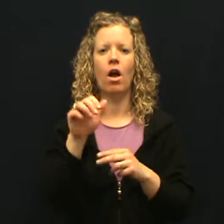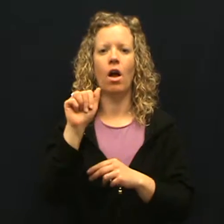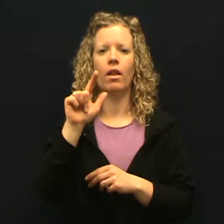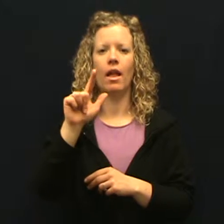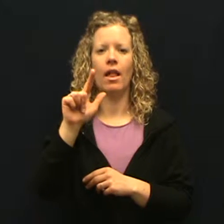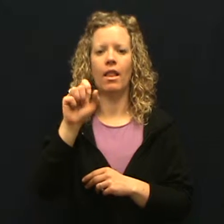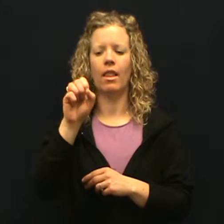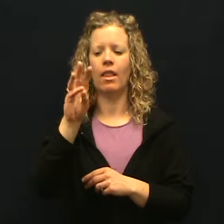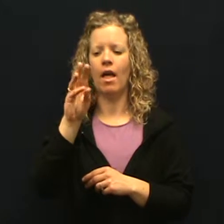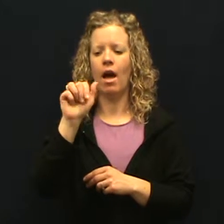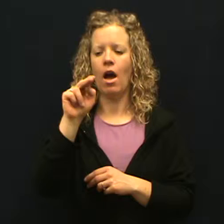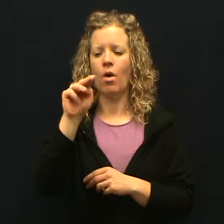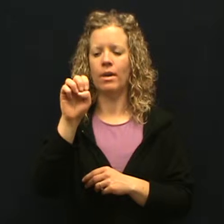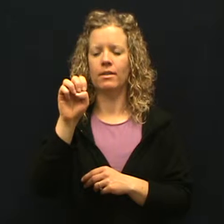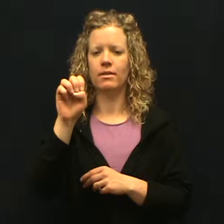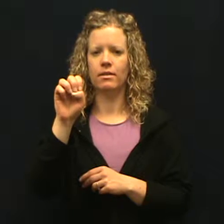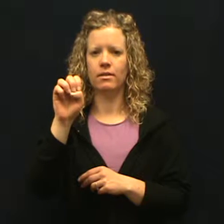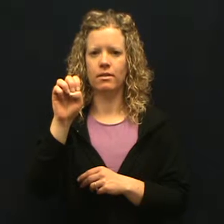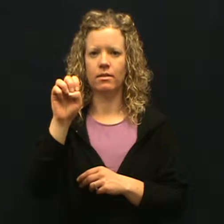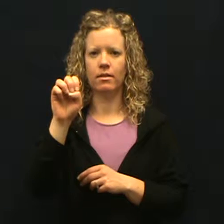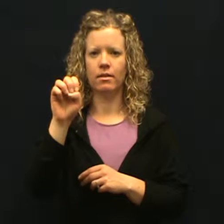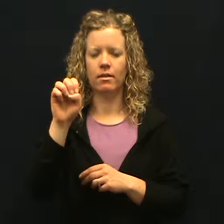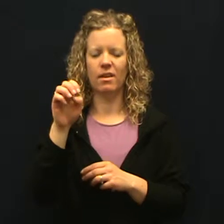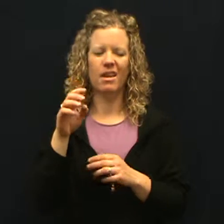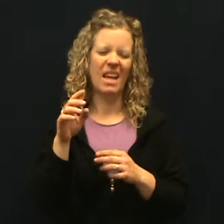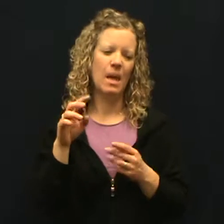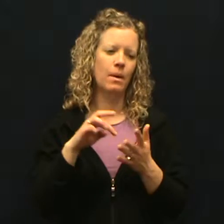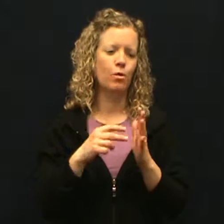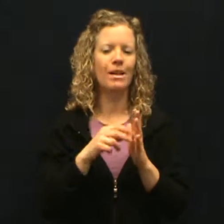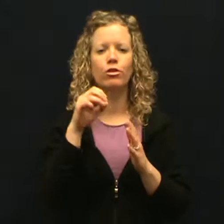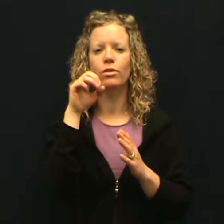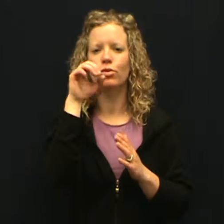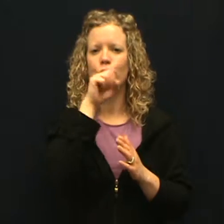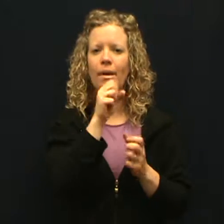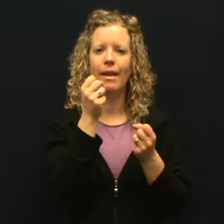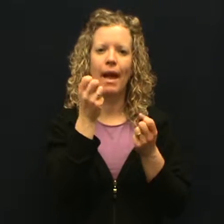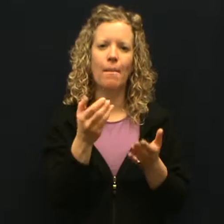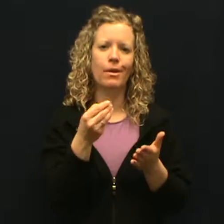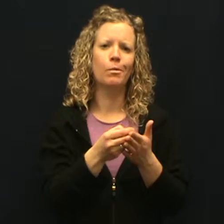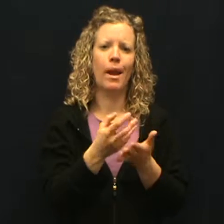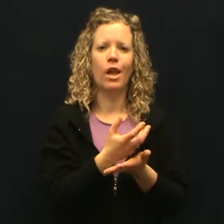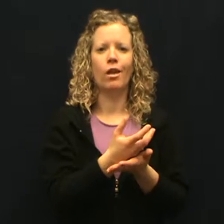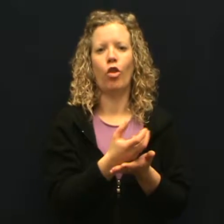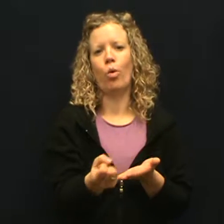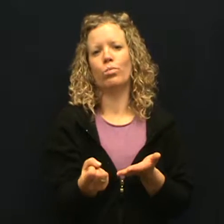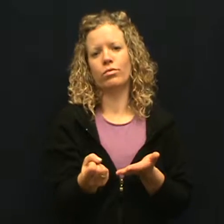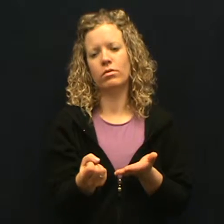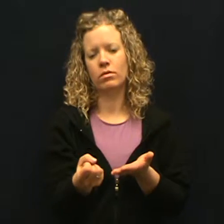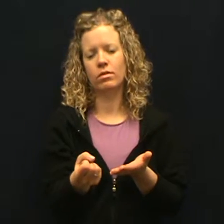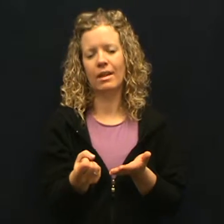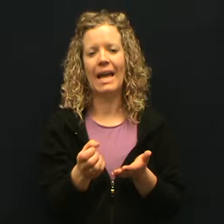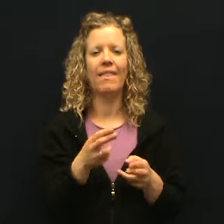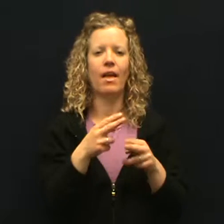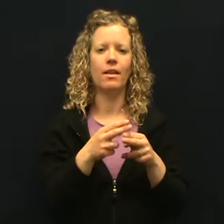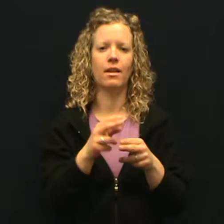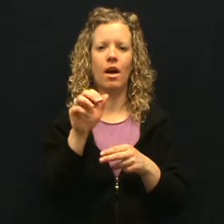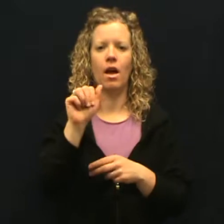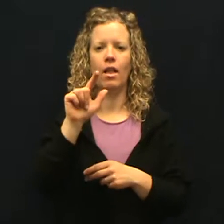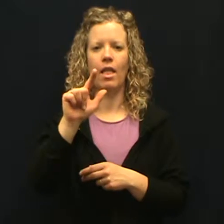an estimate of your bad debts, you debit bad debt expense, credit allowance for doubtful accounts. Anyway, that's called the allowance method. That's what we've been